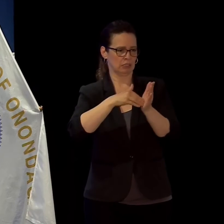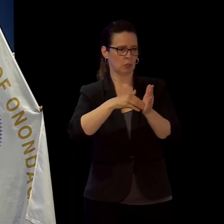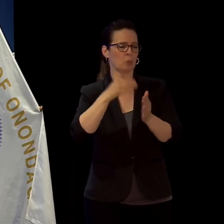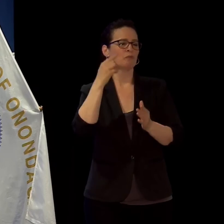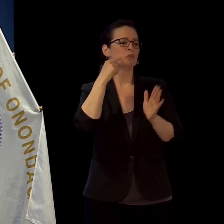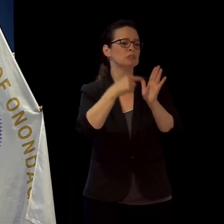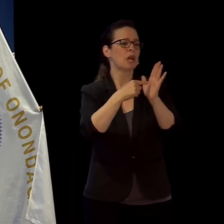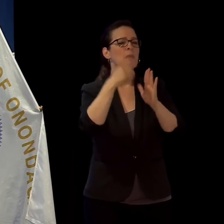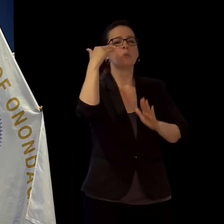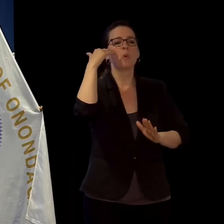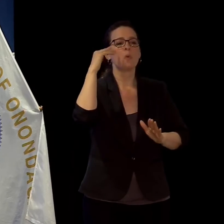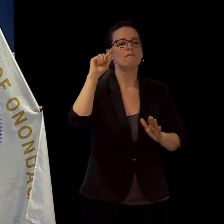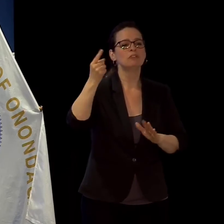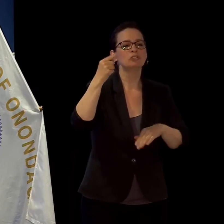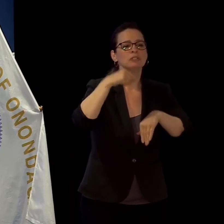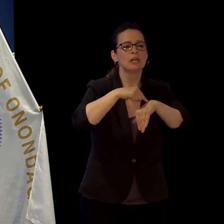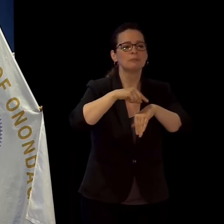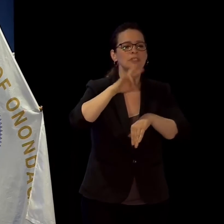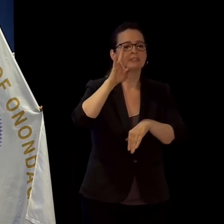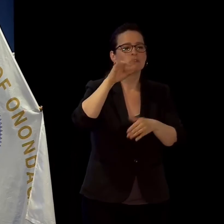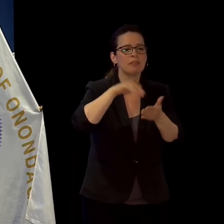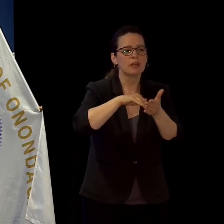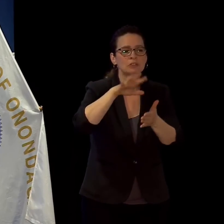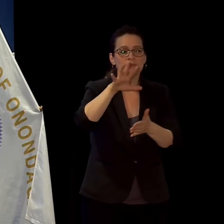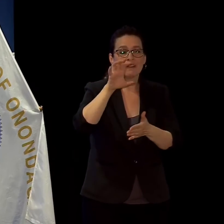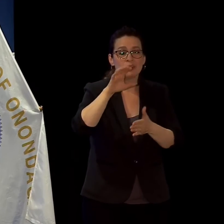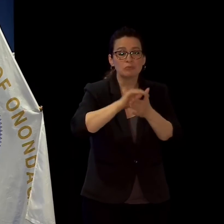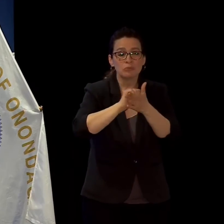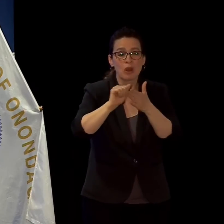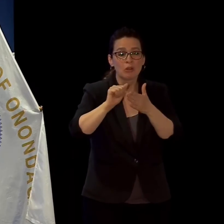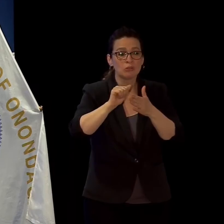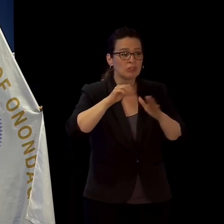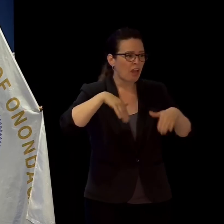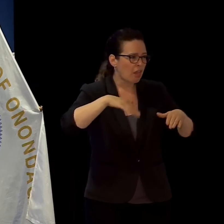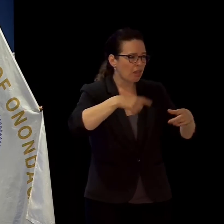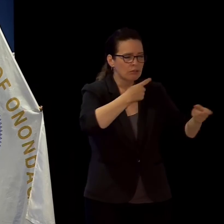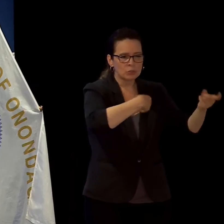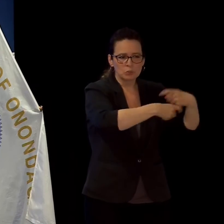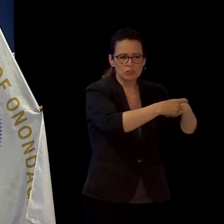community for the $75,000. And it will take about 2 hours or an